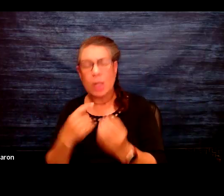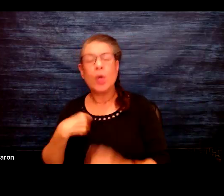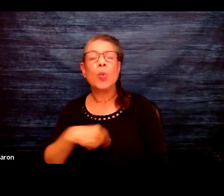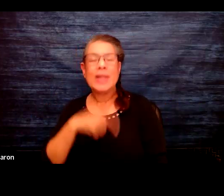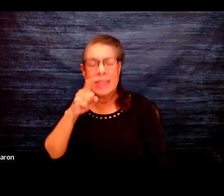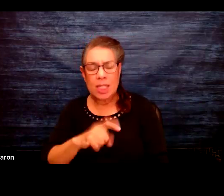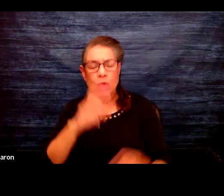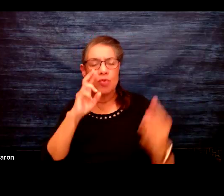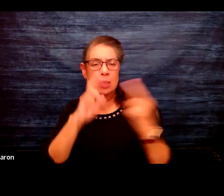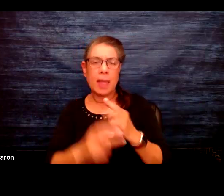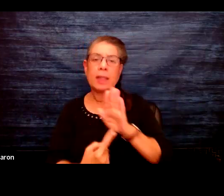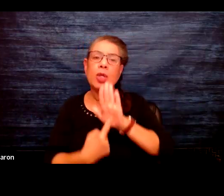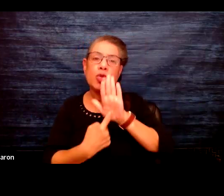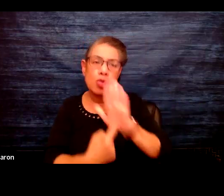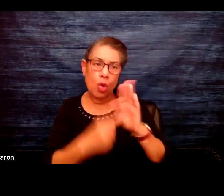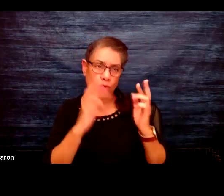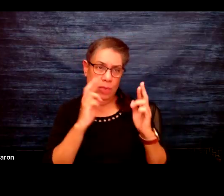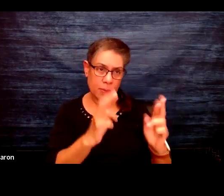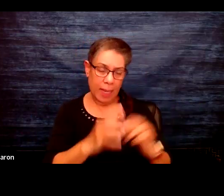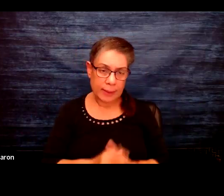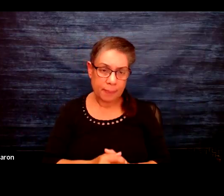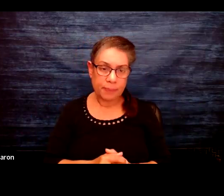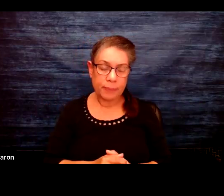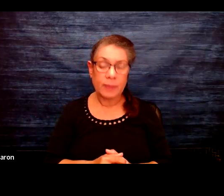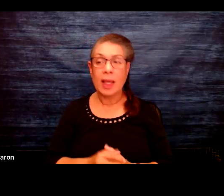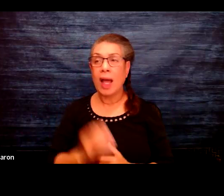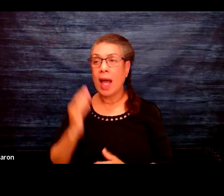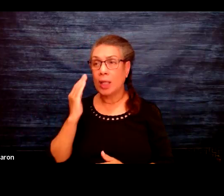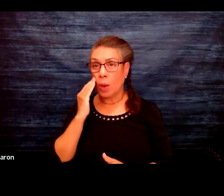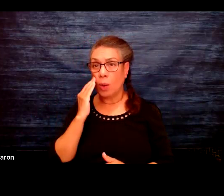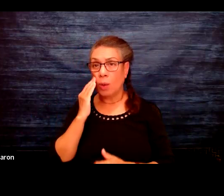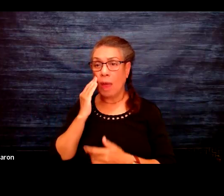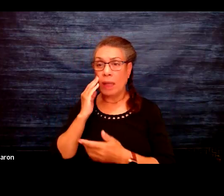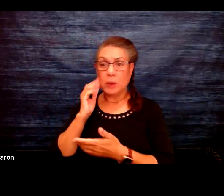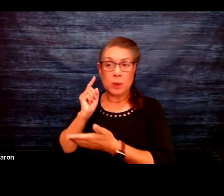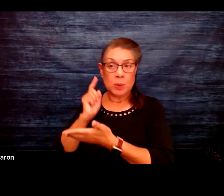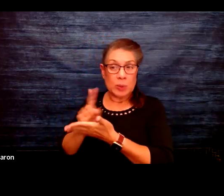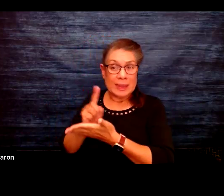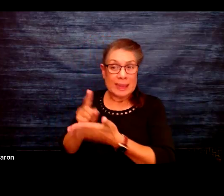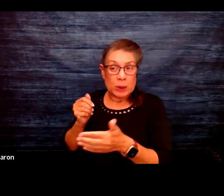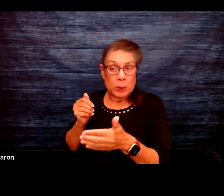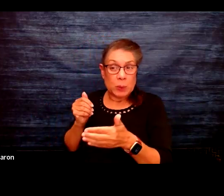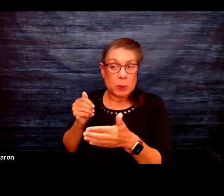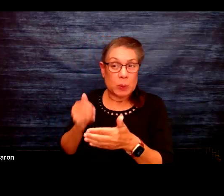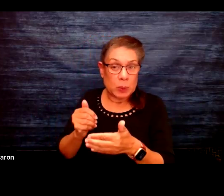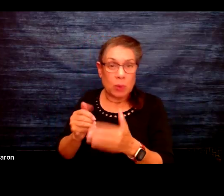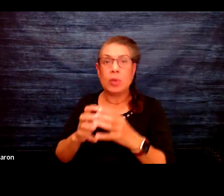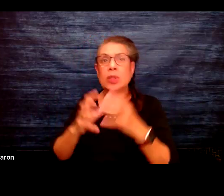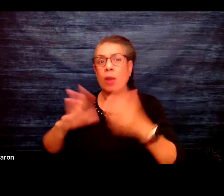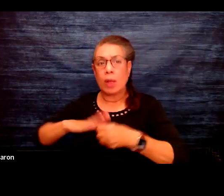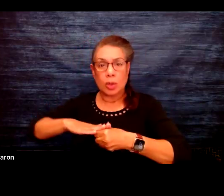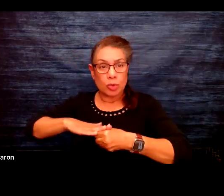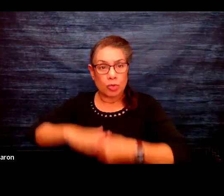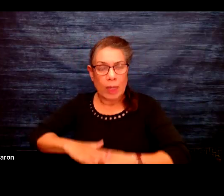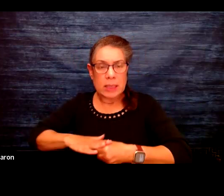shown. I also want to recognize that the weeks and days leading up to the election have been a time of heightened stress and